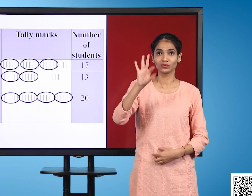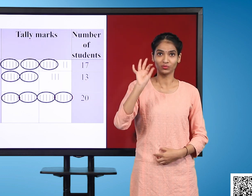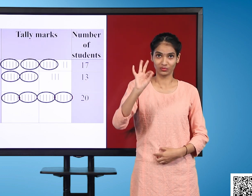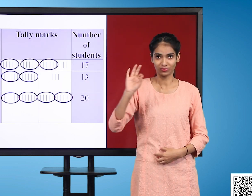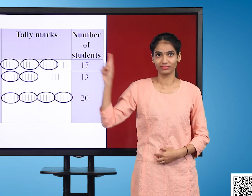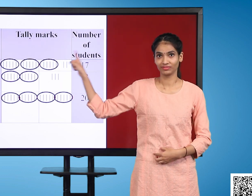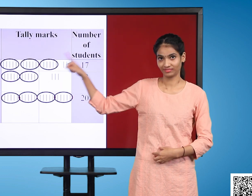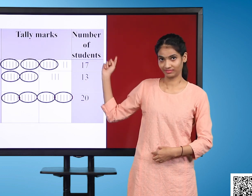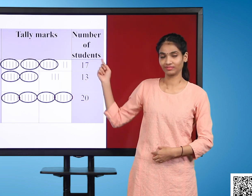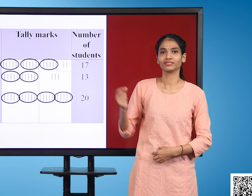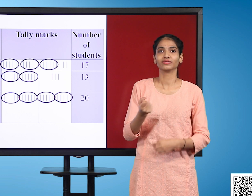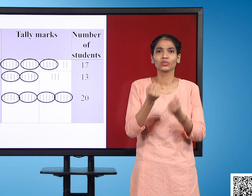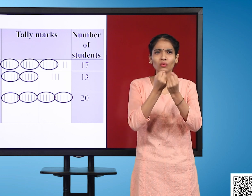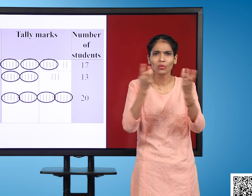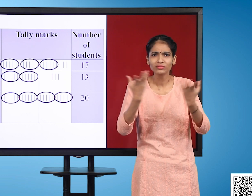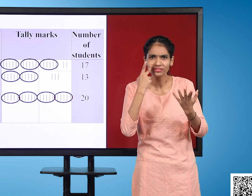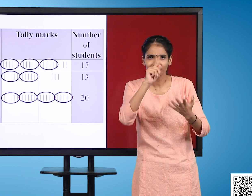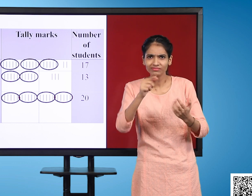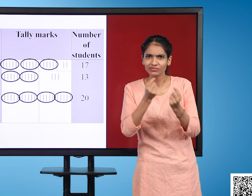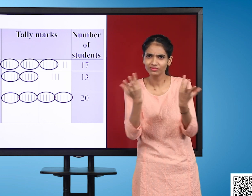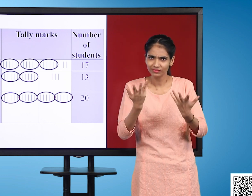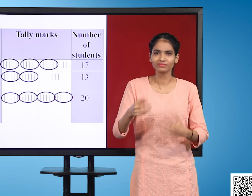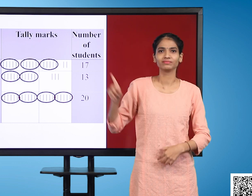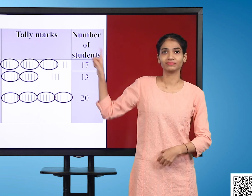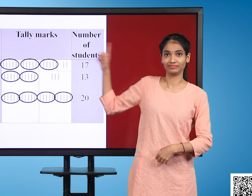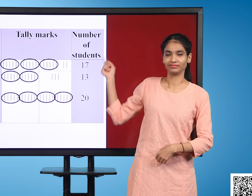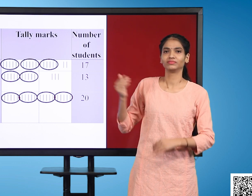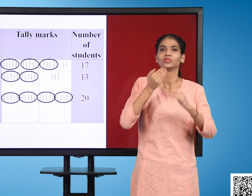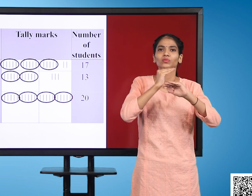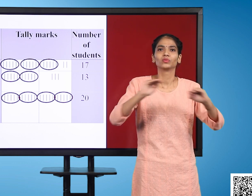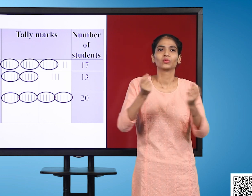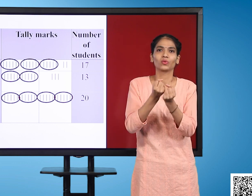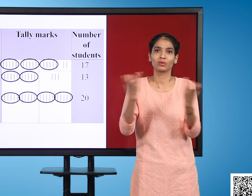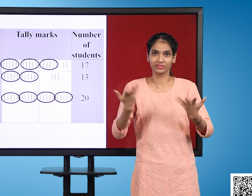Column 1 choice, column 2 tally marks, column 3 number of students.